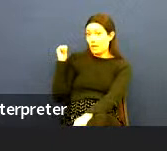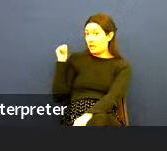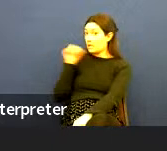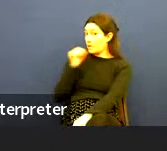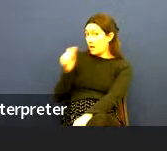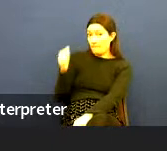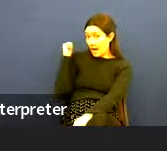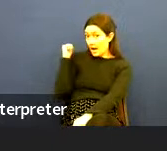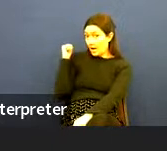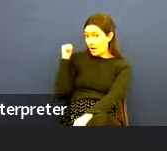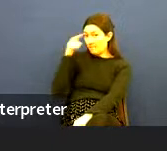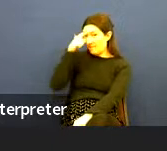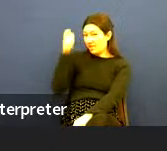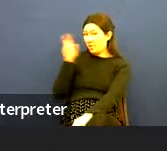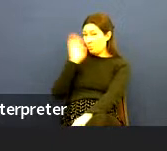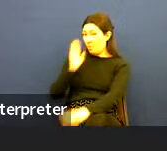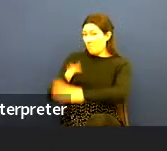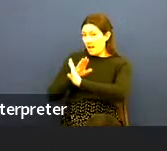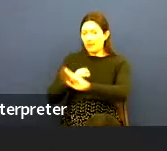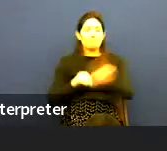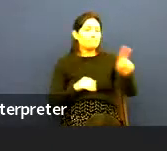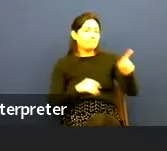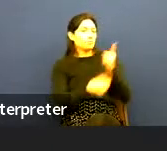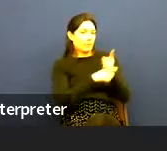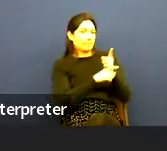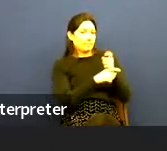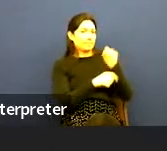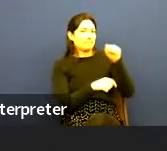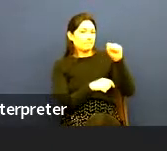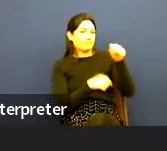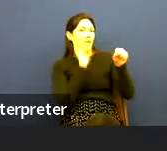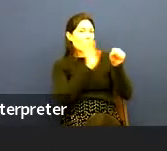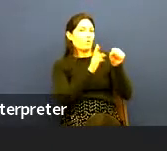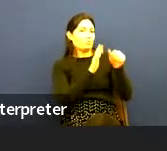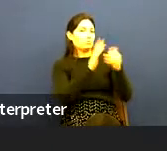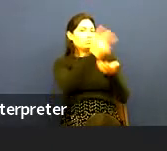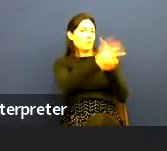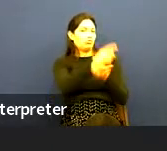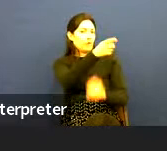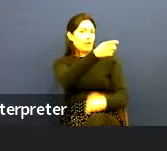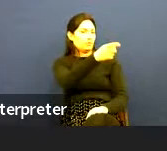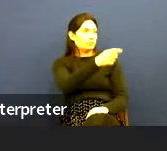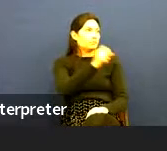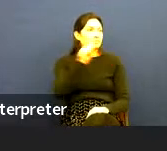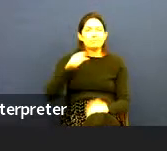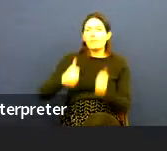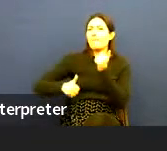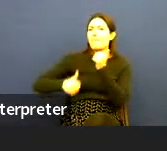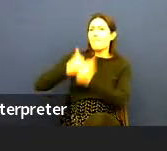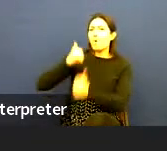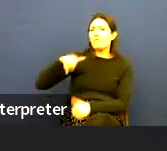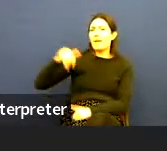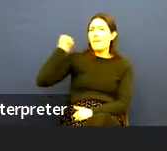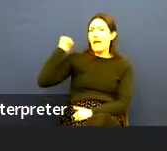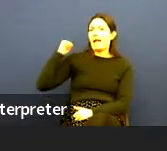Yeah, that's the point. Okay. They would stage down here. Most of that,